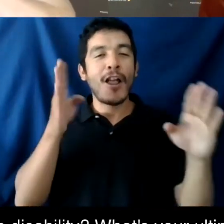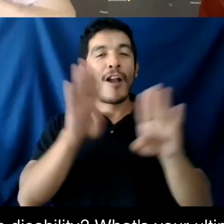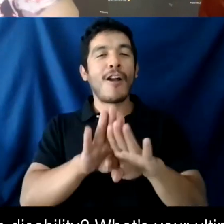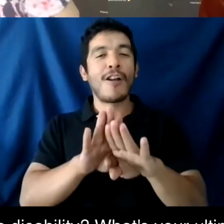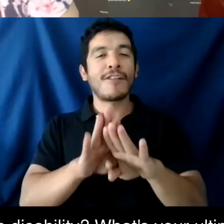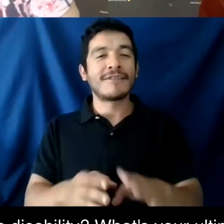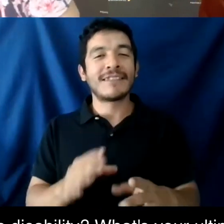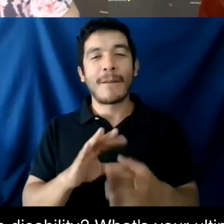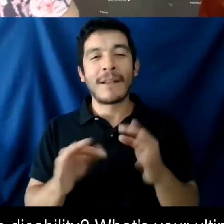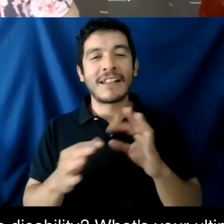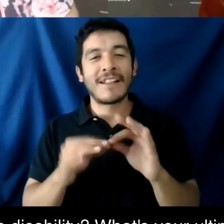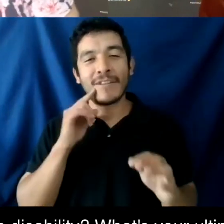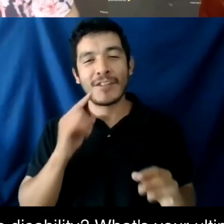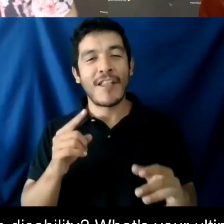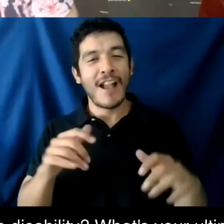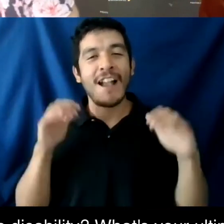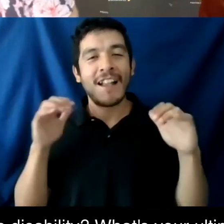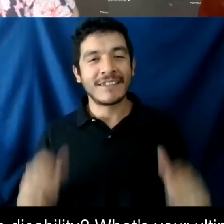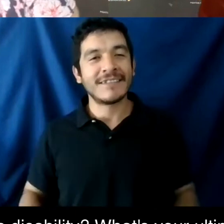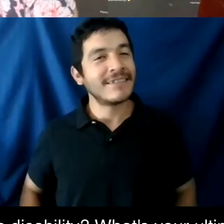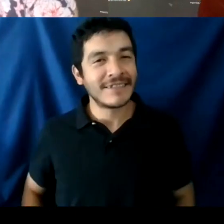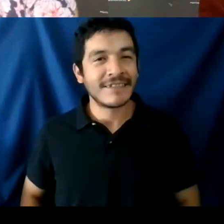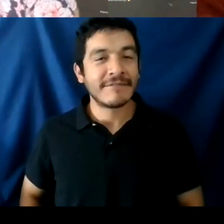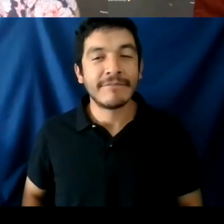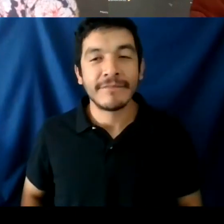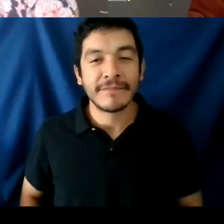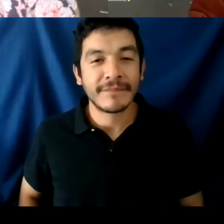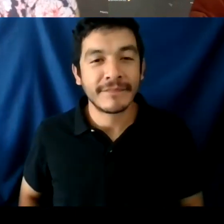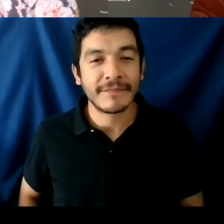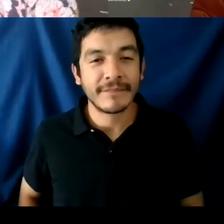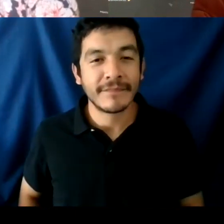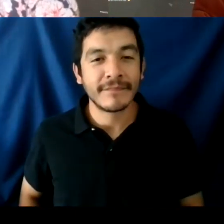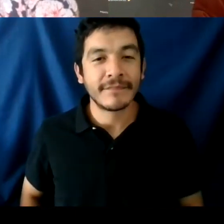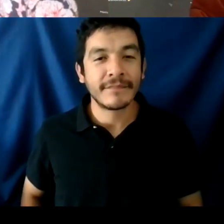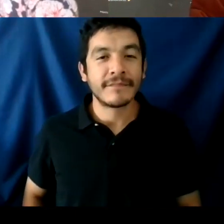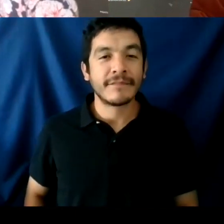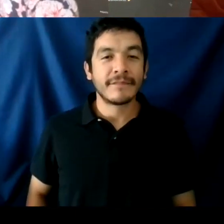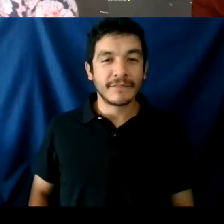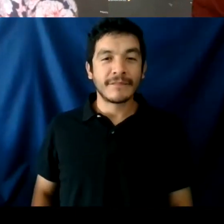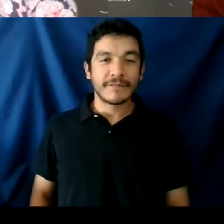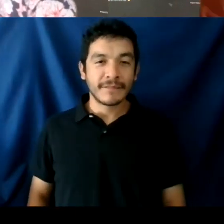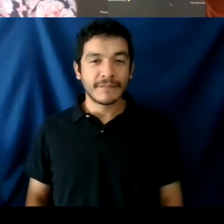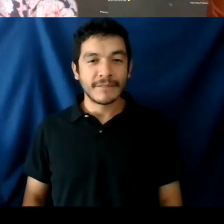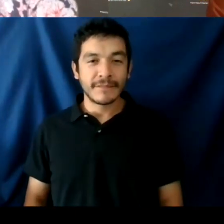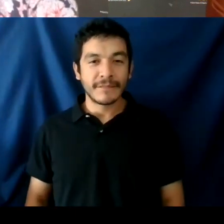closing message for the audience, Krista? Um,